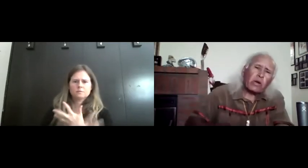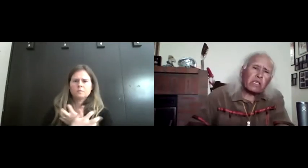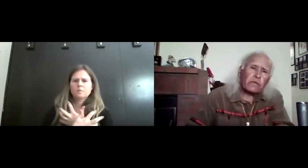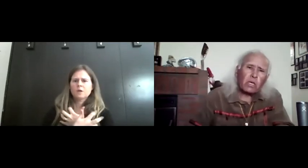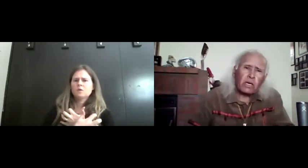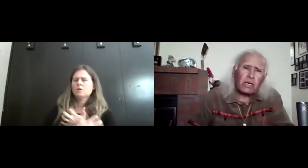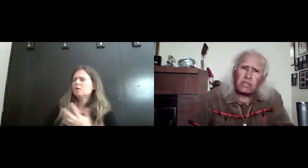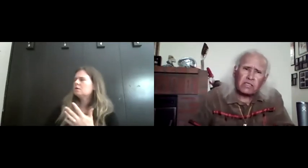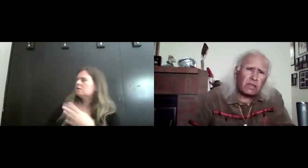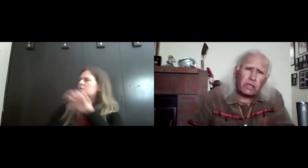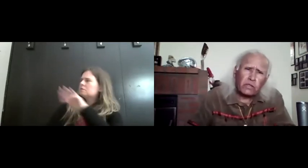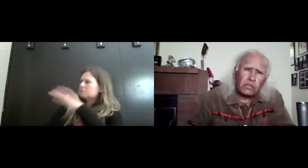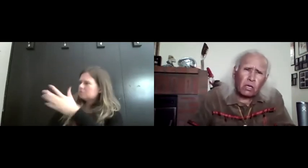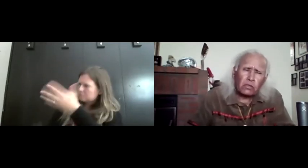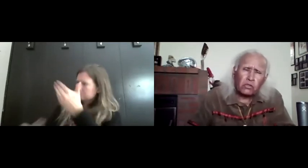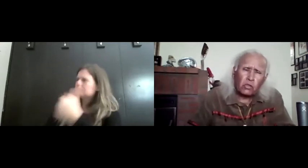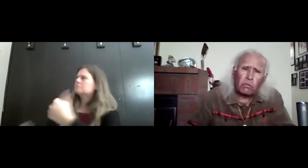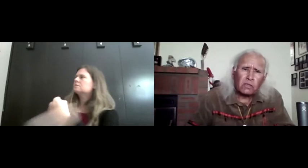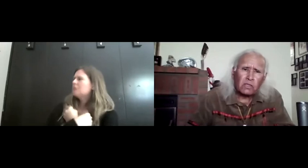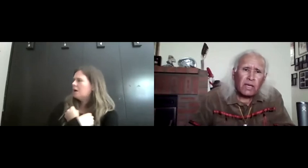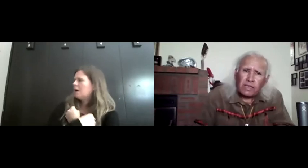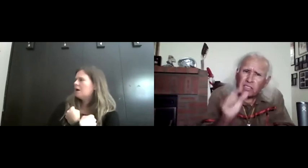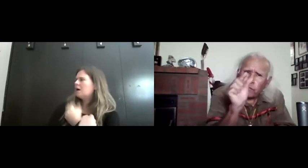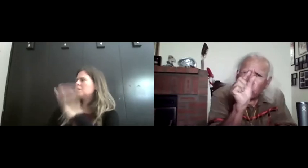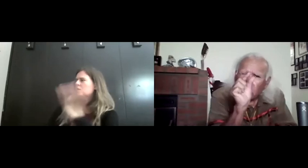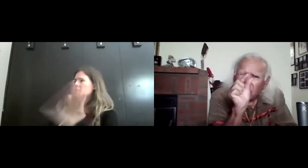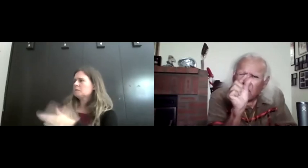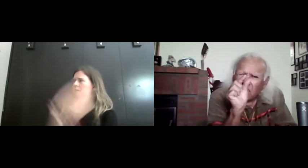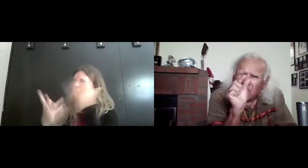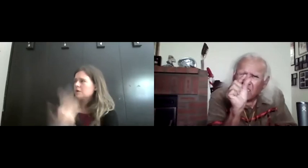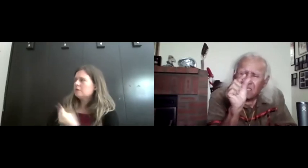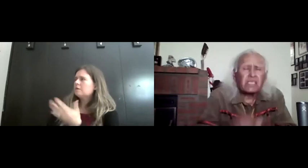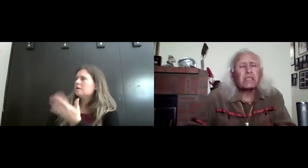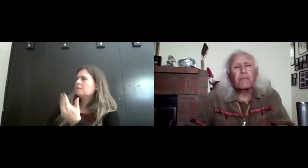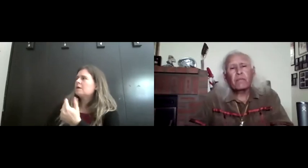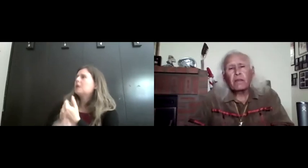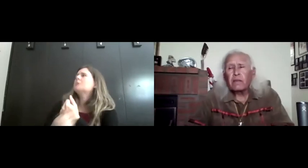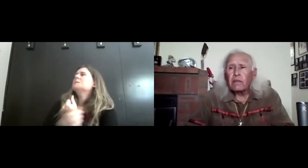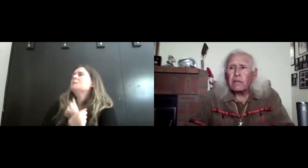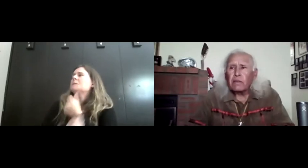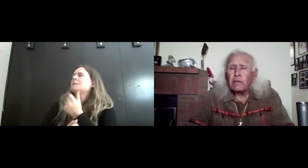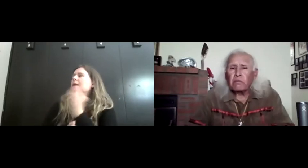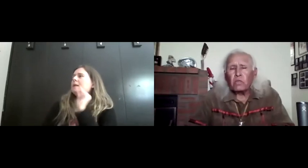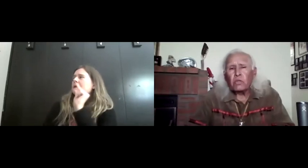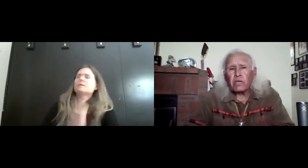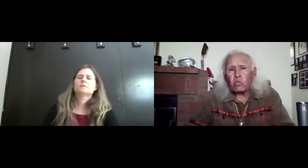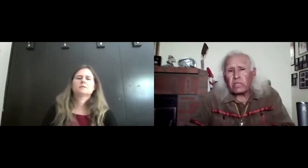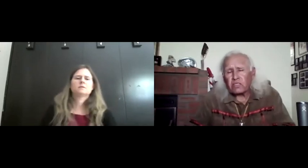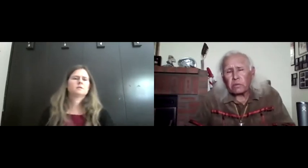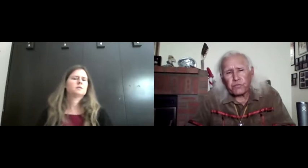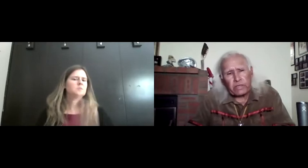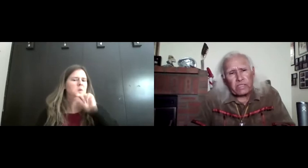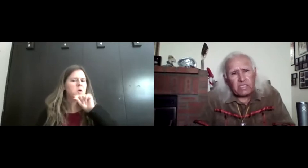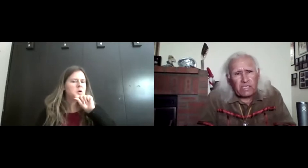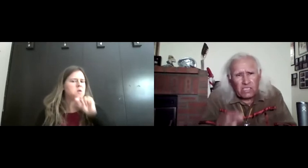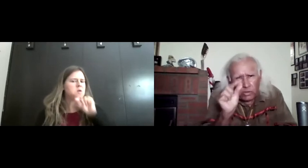here, I want to give you a hug because I love your song so much. I'll just give you a little hug." And Muhu thought, well, he